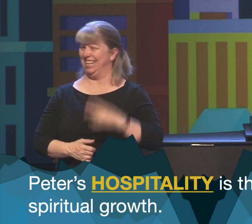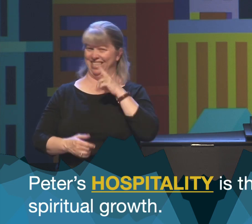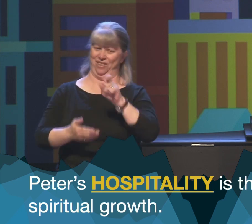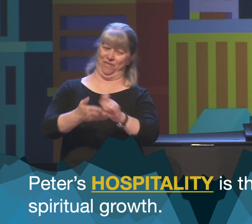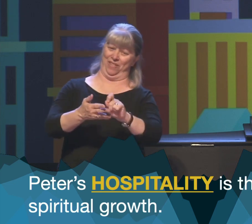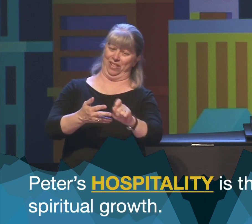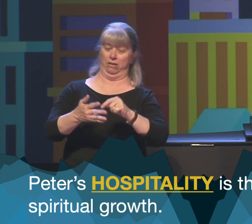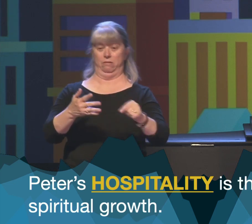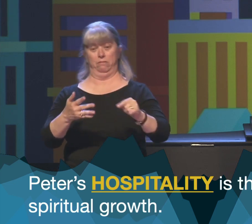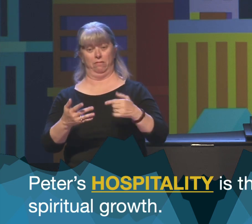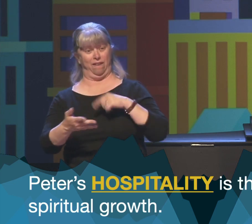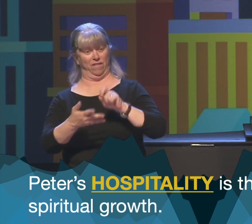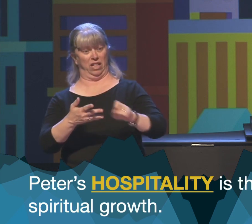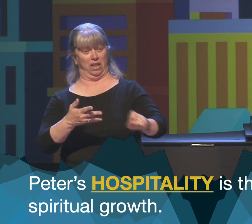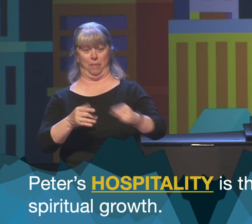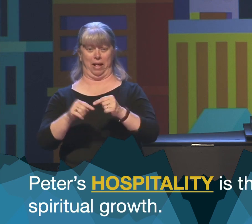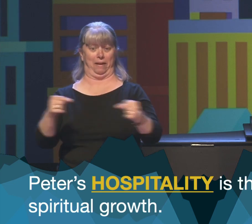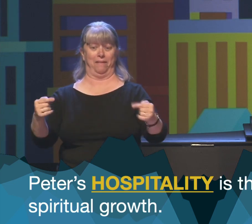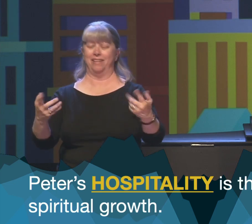Like, look at me, I filled in the blank.